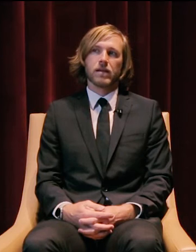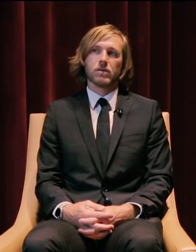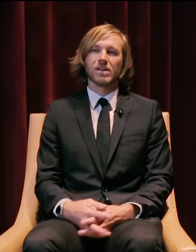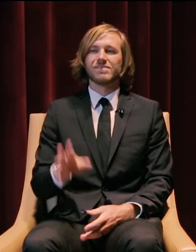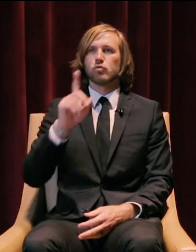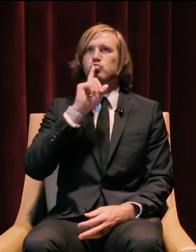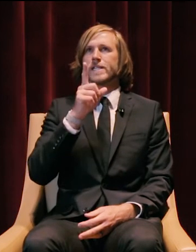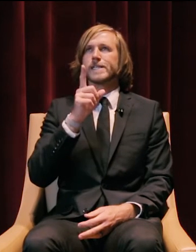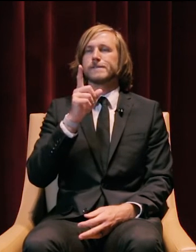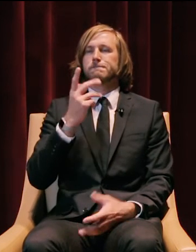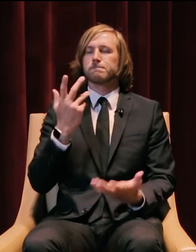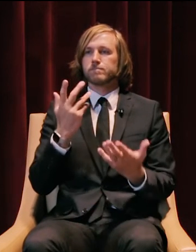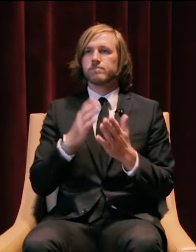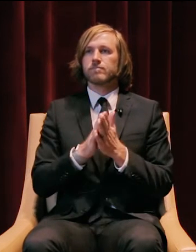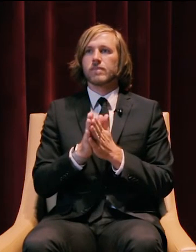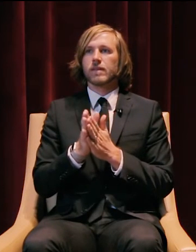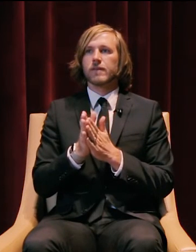Well, it's really